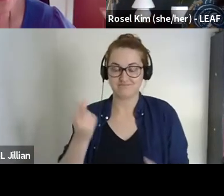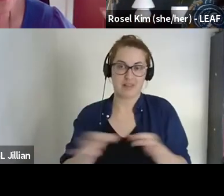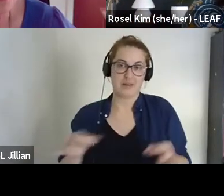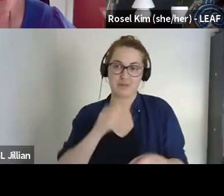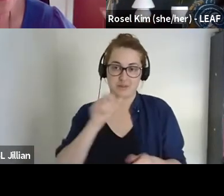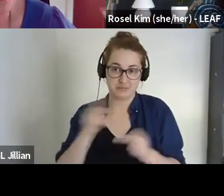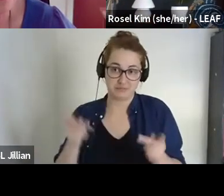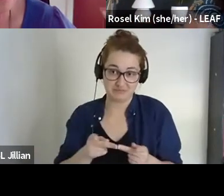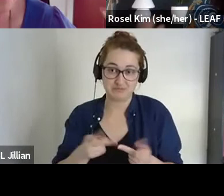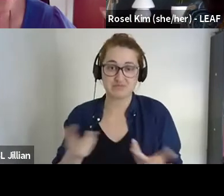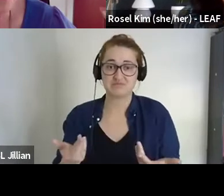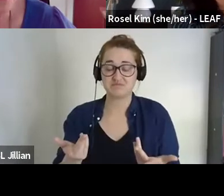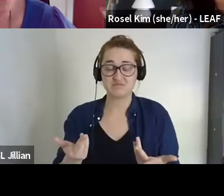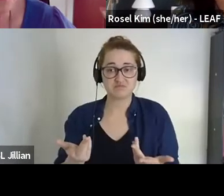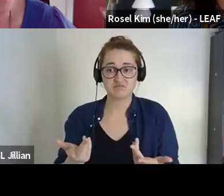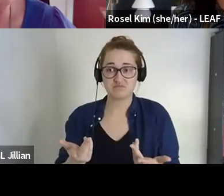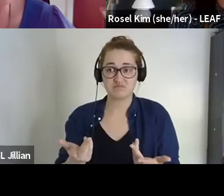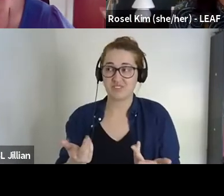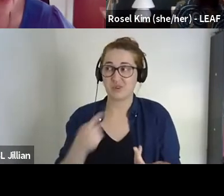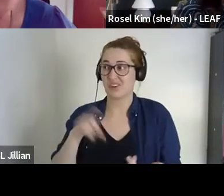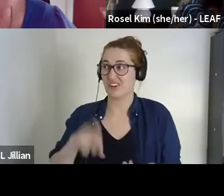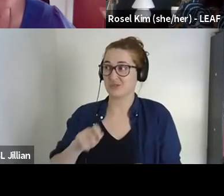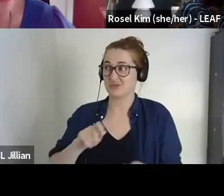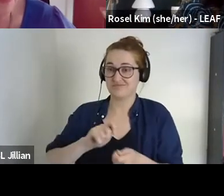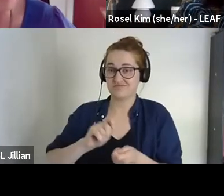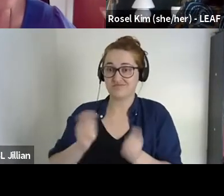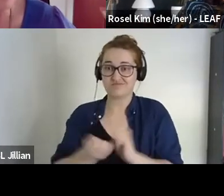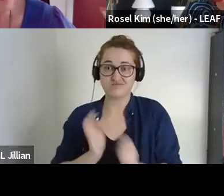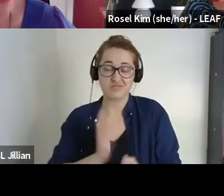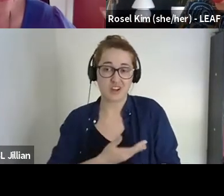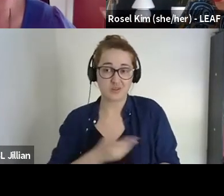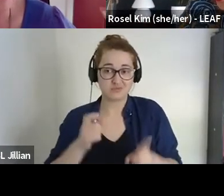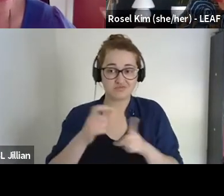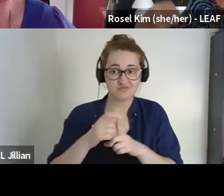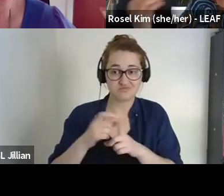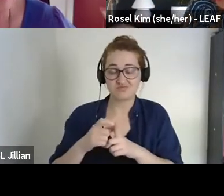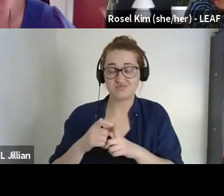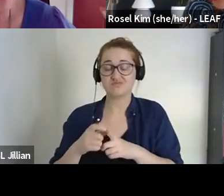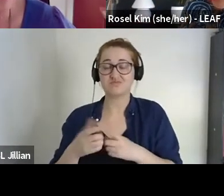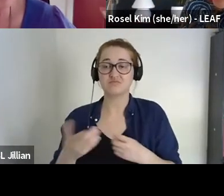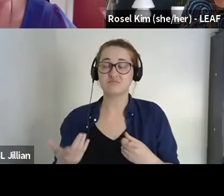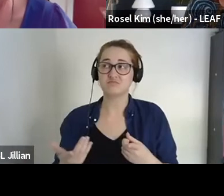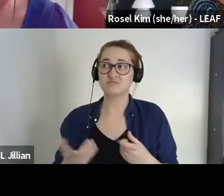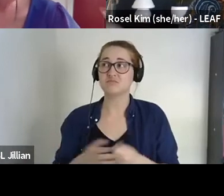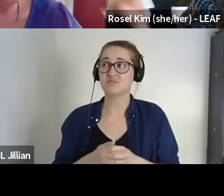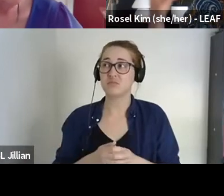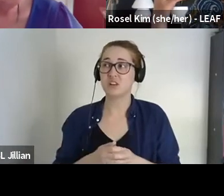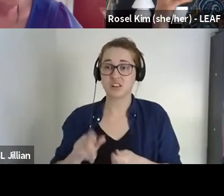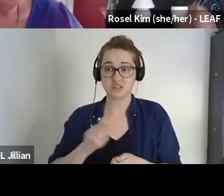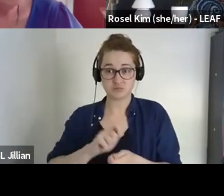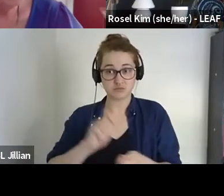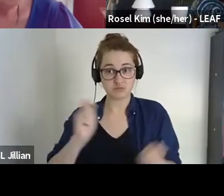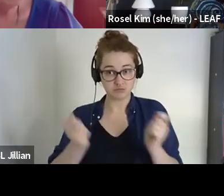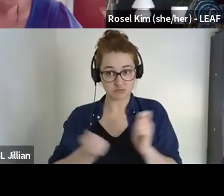to to evolve the terminology. And I think that evolution has to